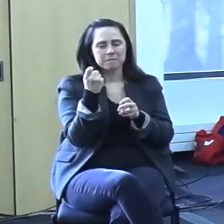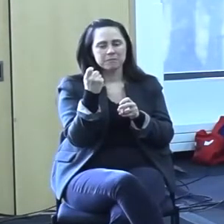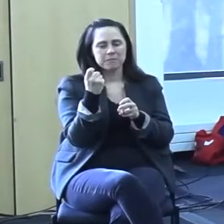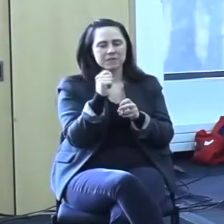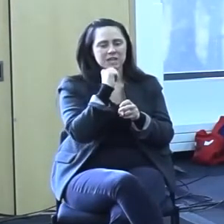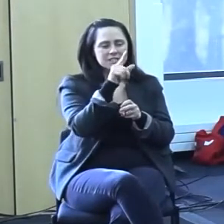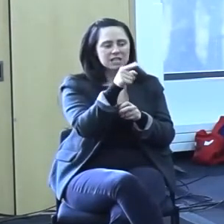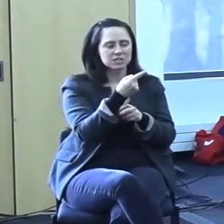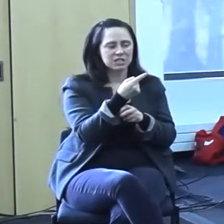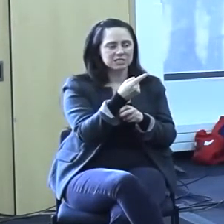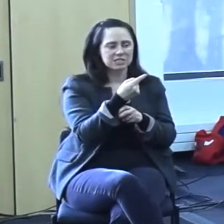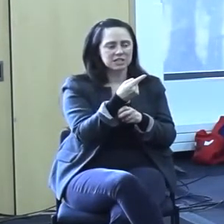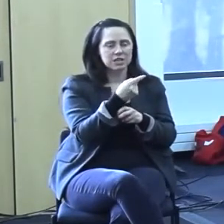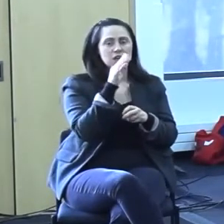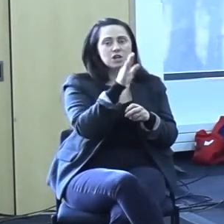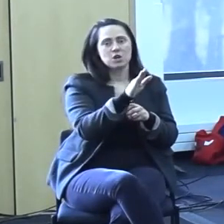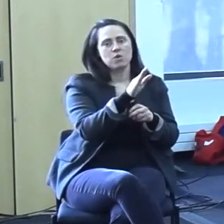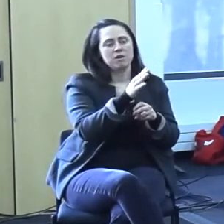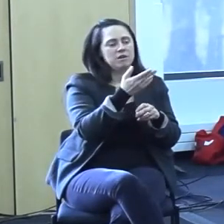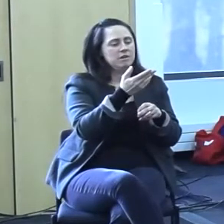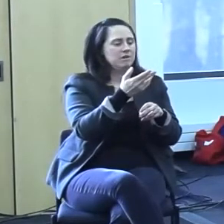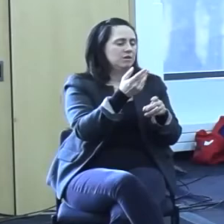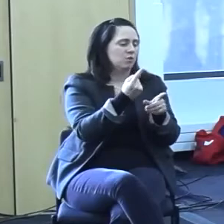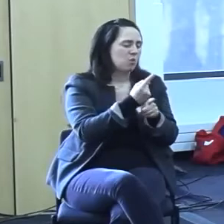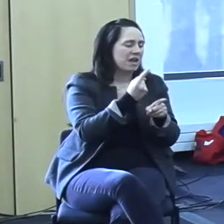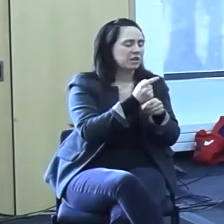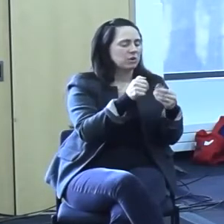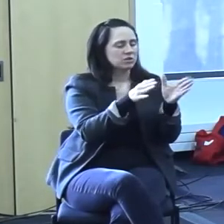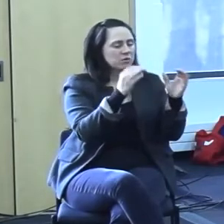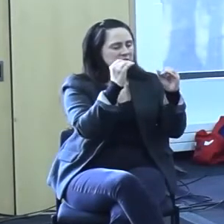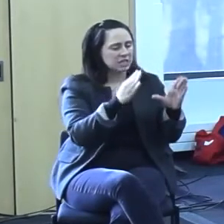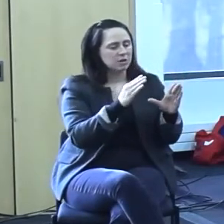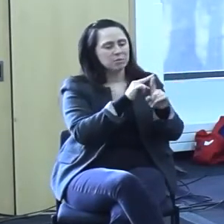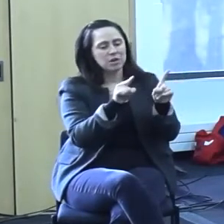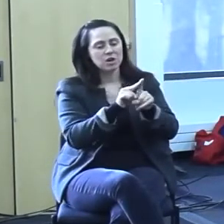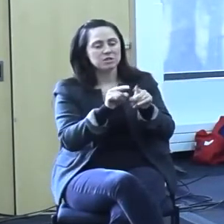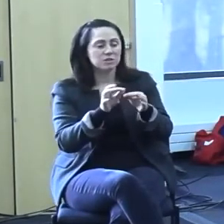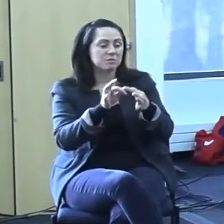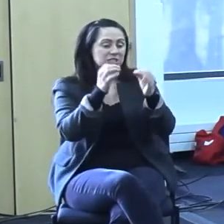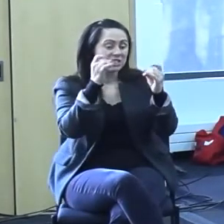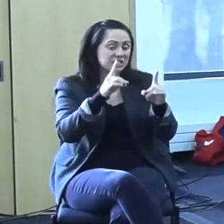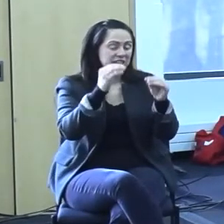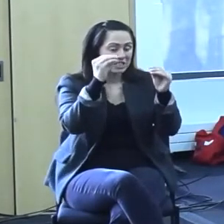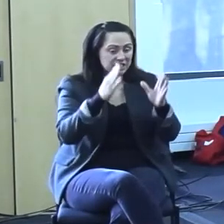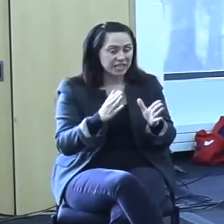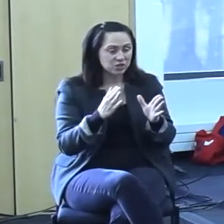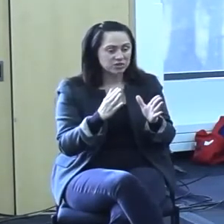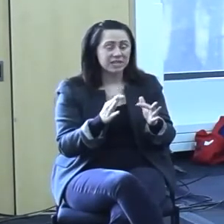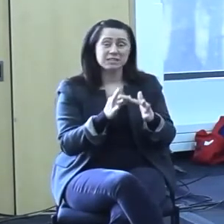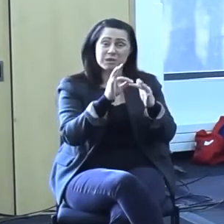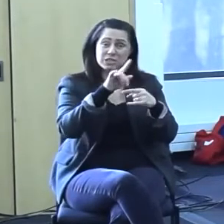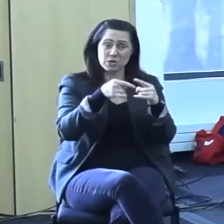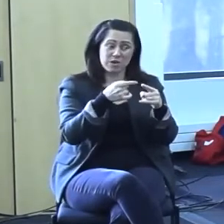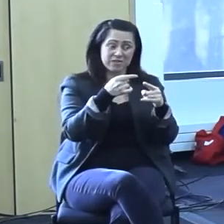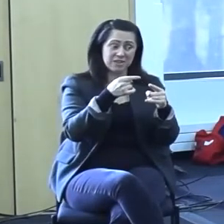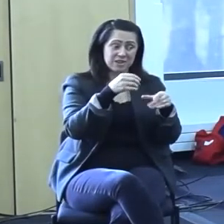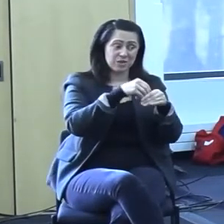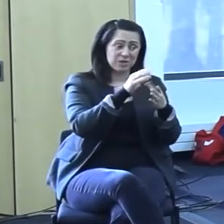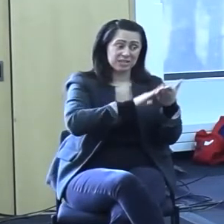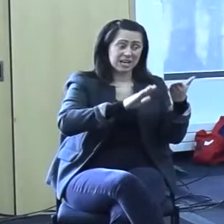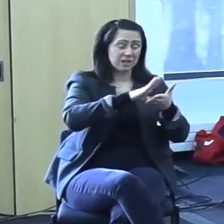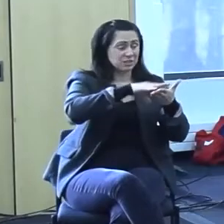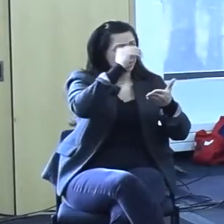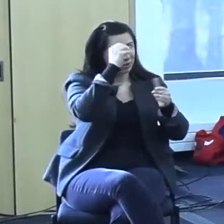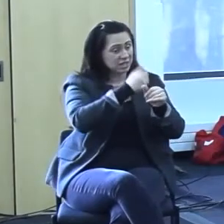it's not just like just your regular general teachers, it's also your special education teachers, like, especially when they're in college, like